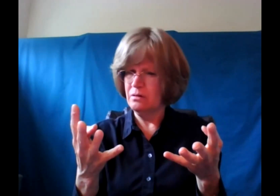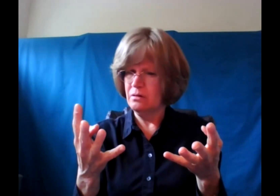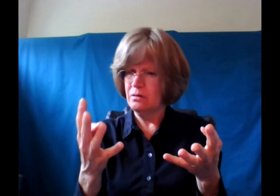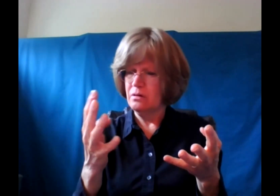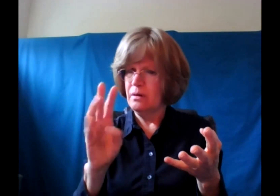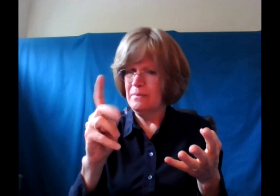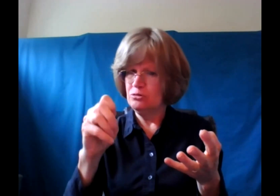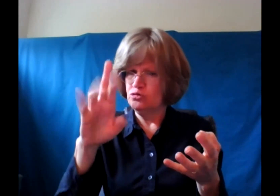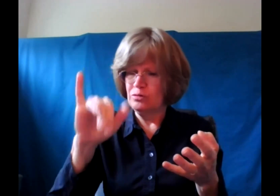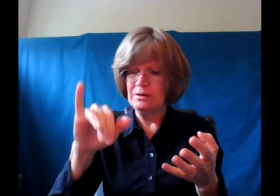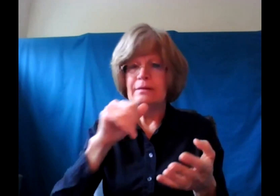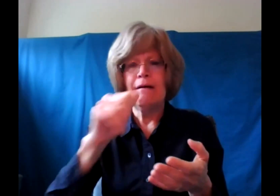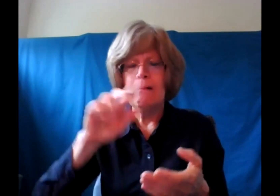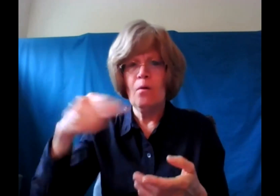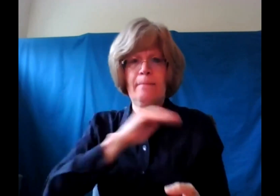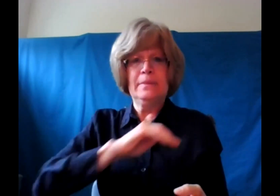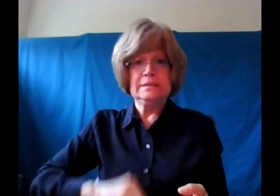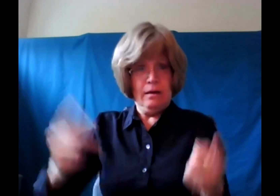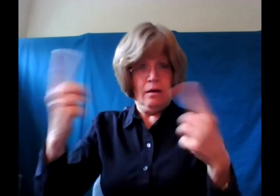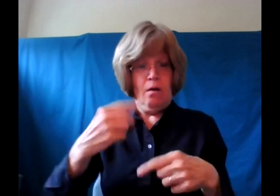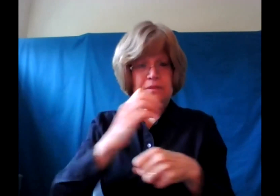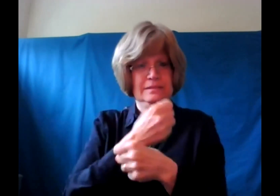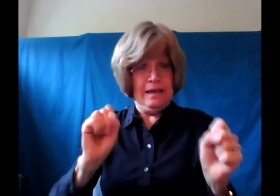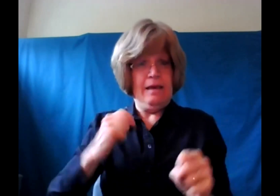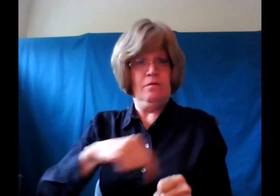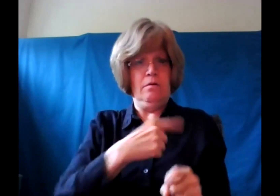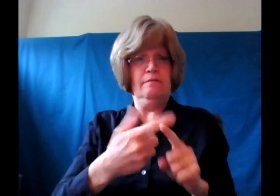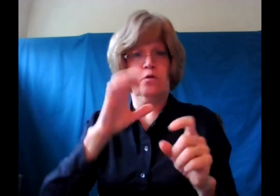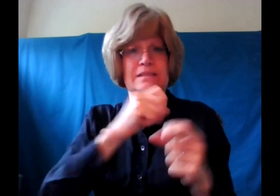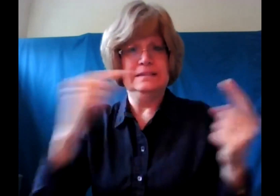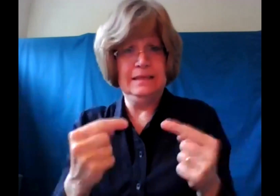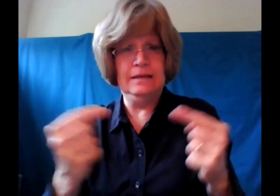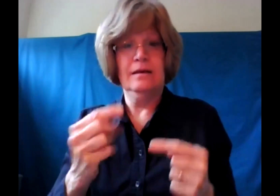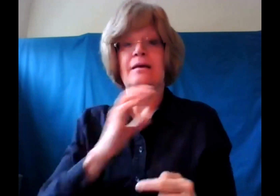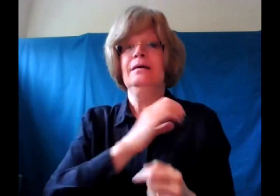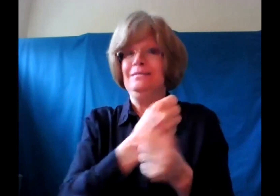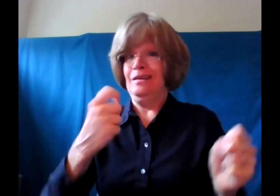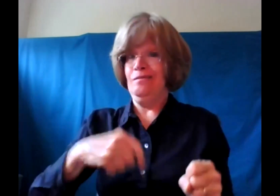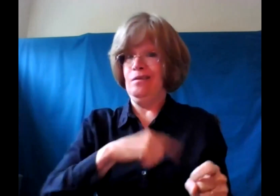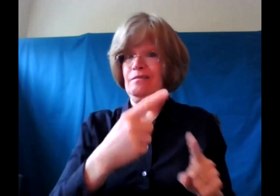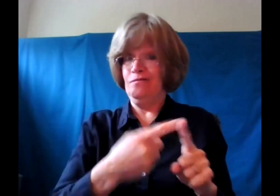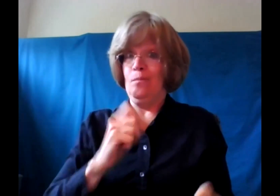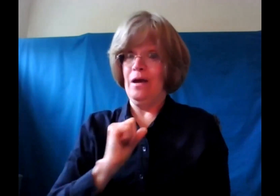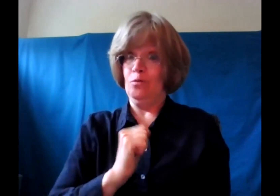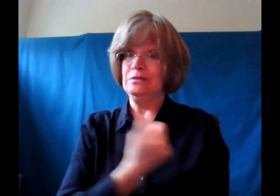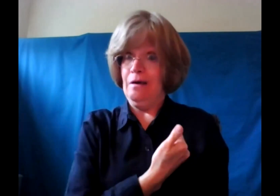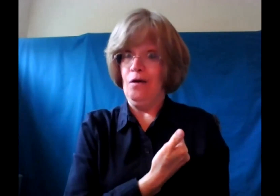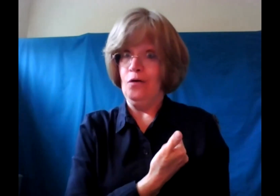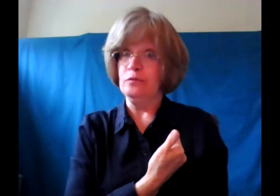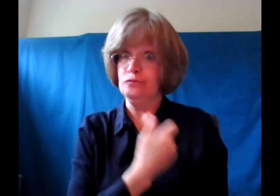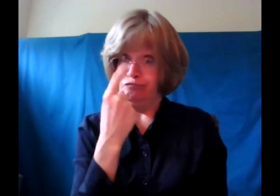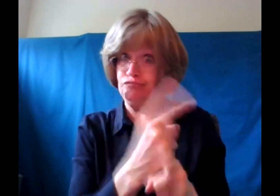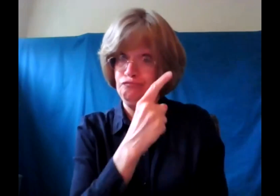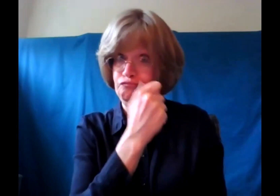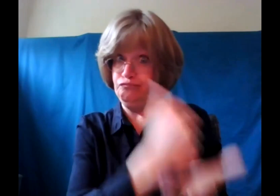Messiah comes and saves us from our sins, saves us, what I often say, from ourselves.